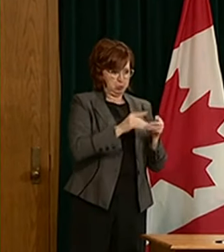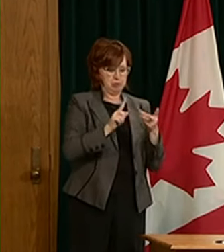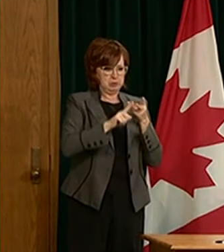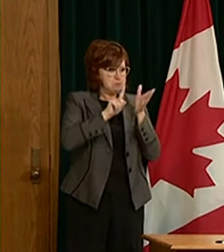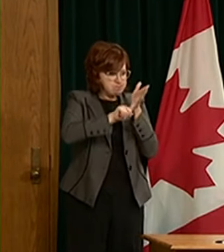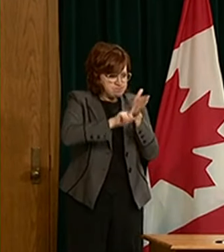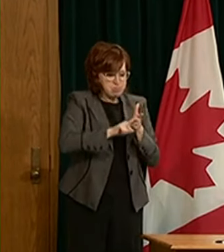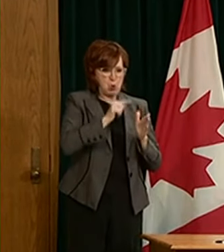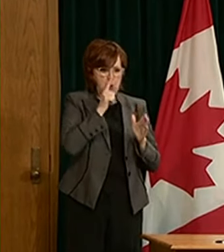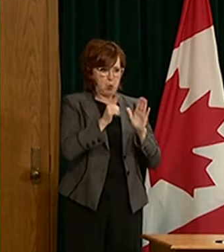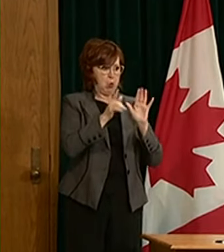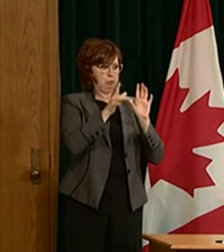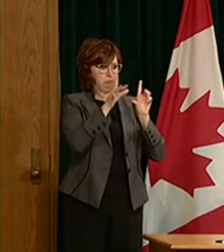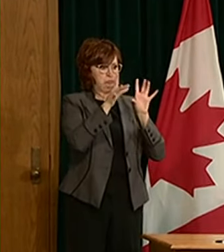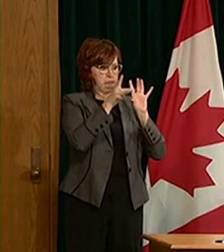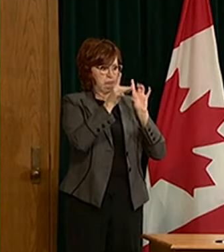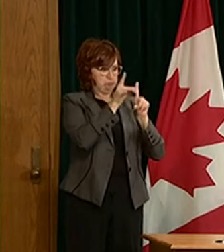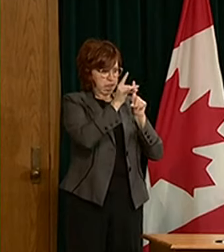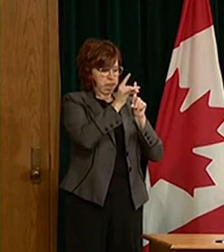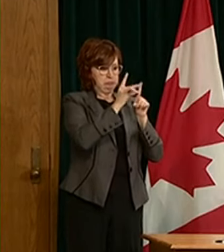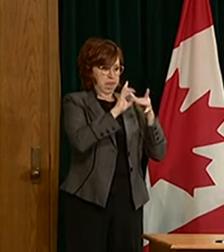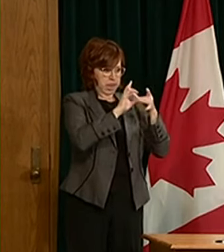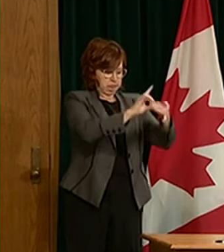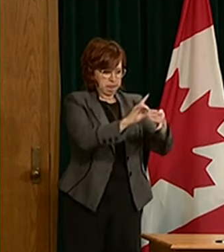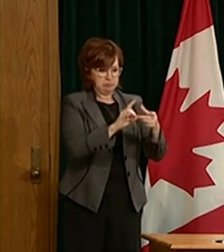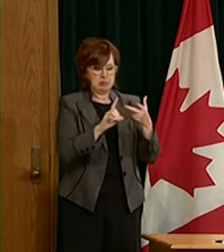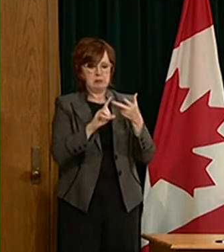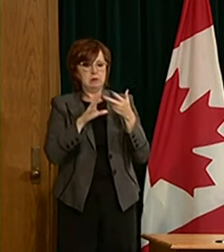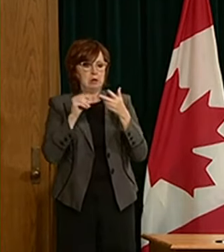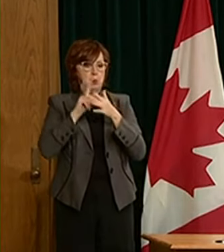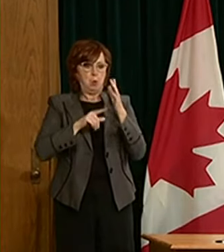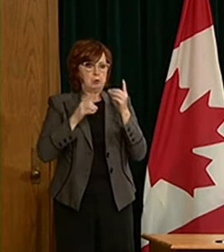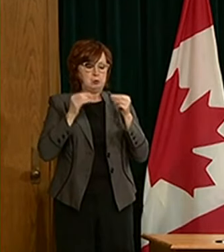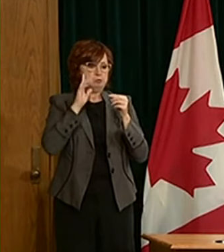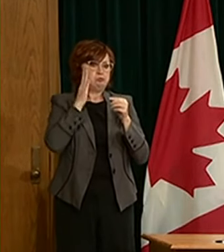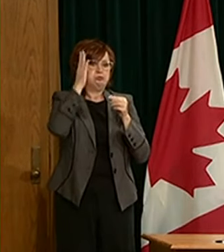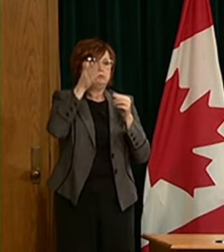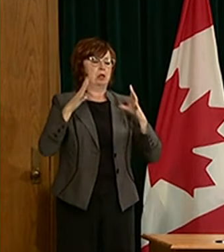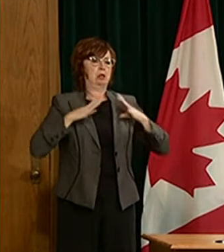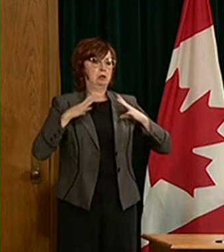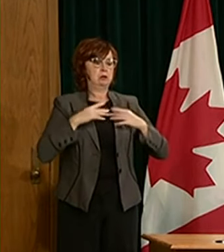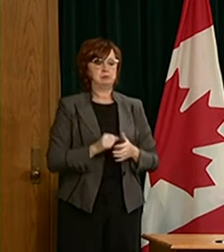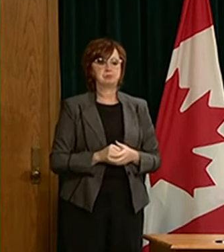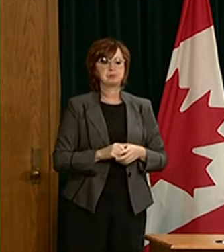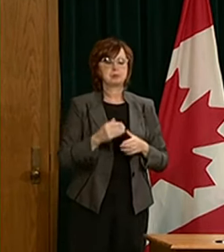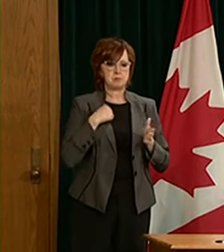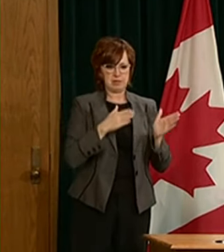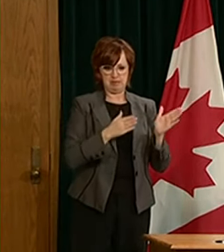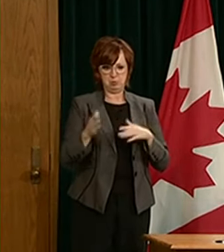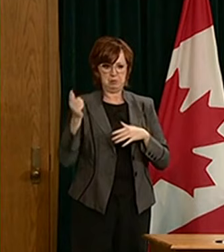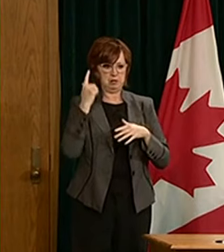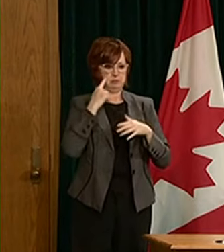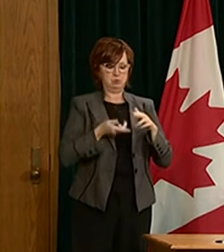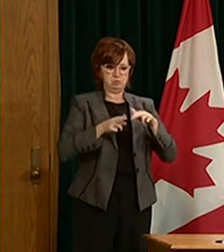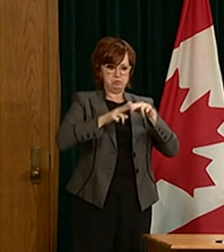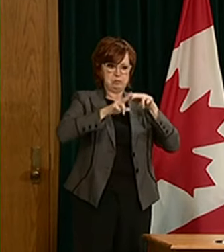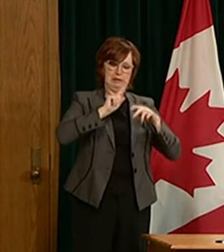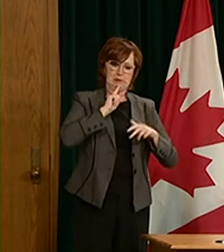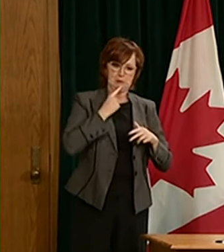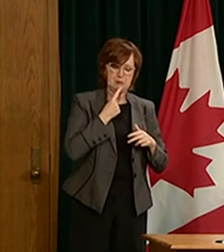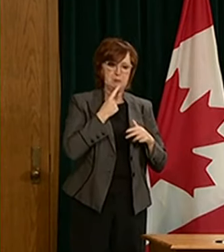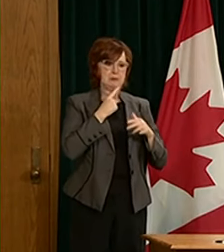make a difference in Saskatchewan. We have a plan to drastically scale up acute care capacity, which will be required to meet the patient demand and safety for both COVID